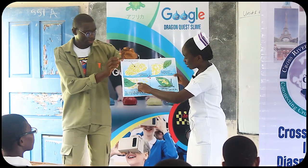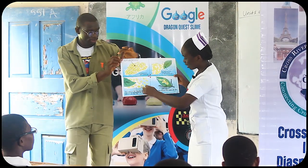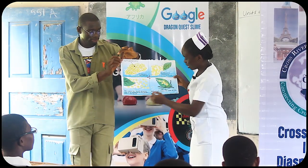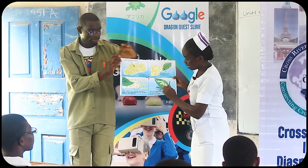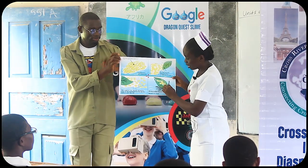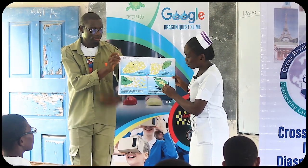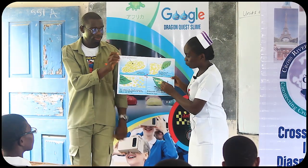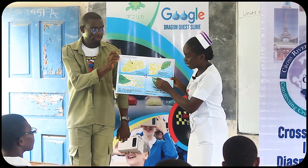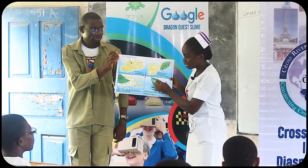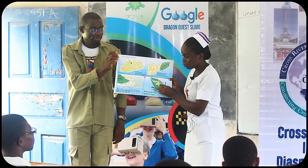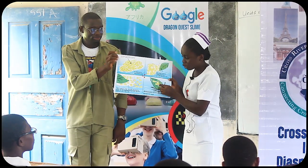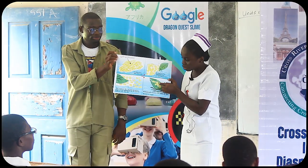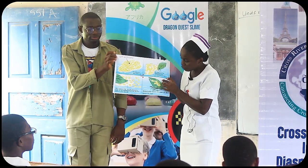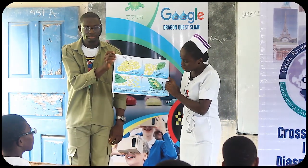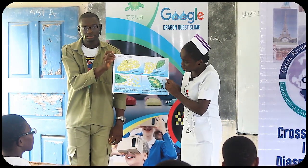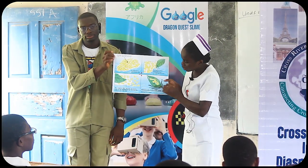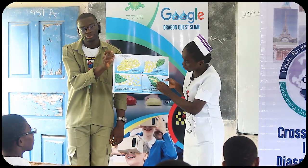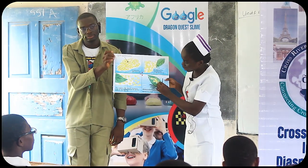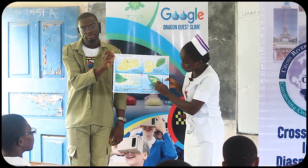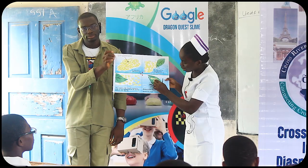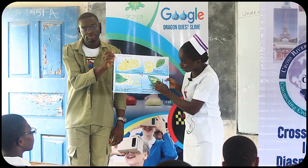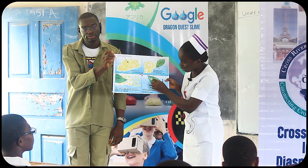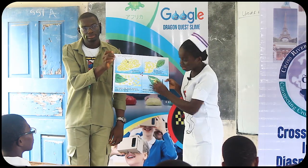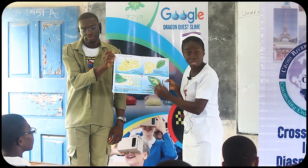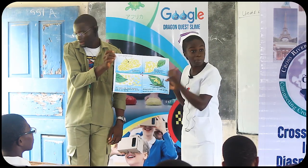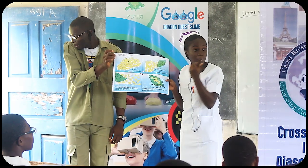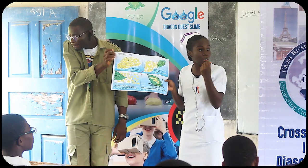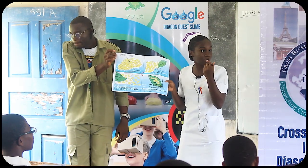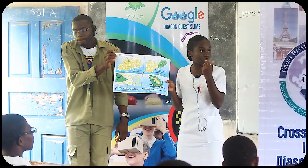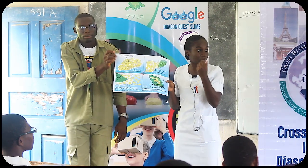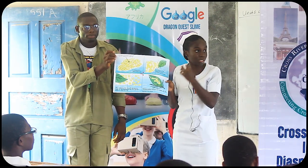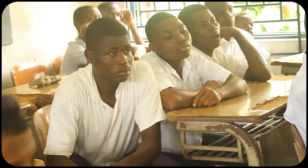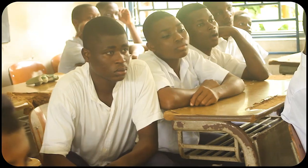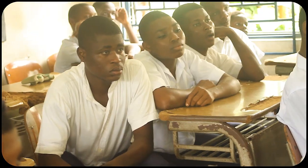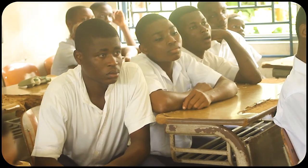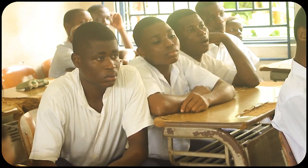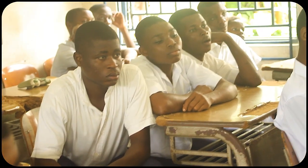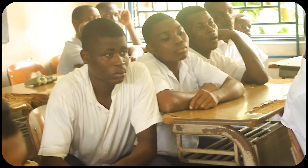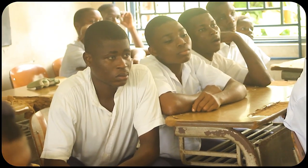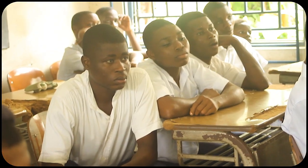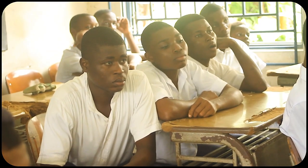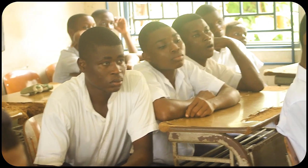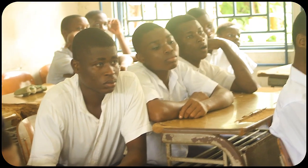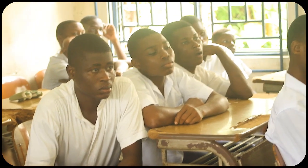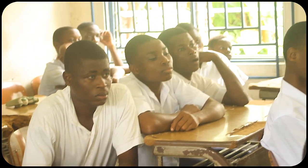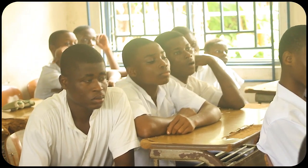So after that, the plant, because of its tiny hair chambers, it